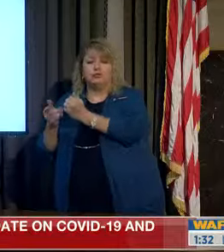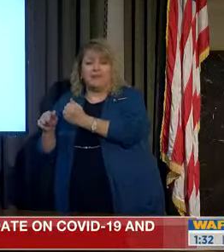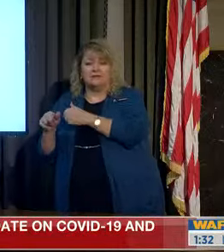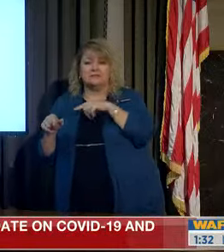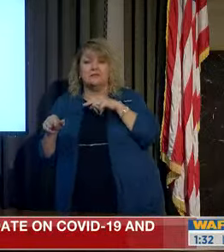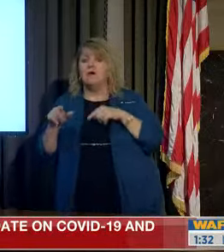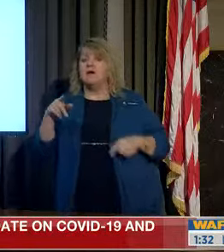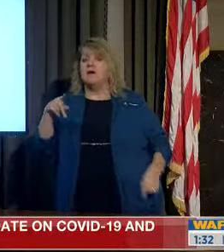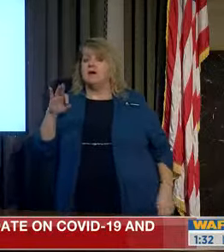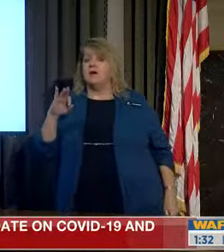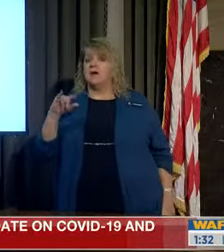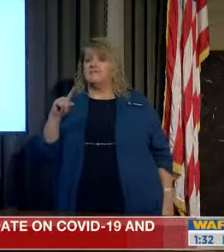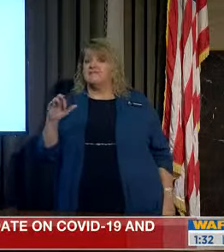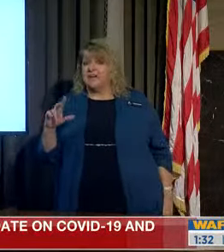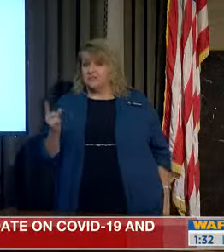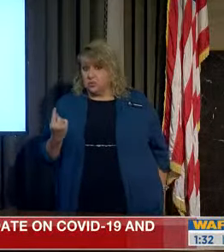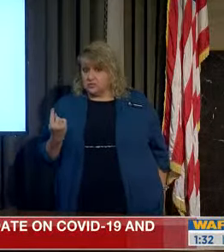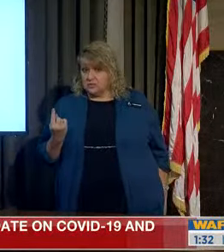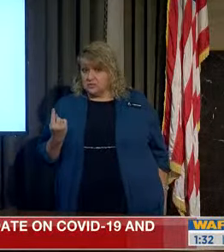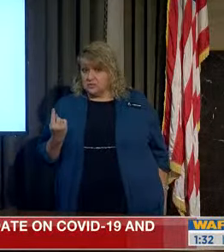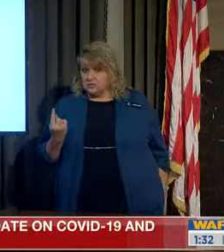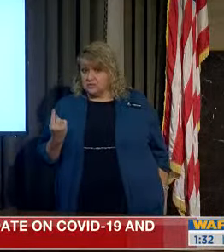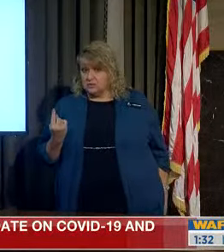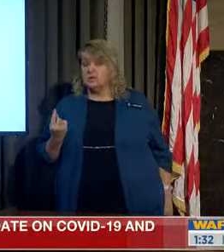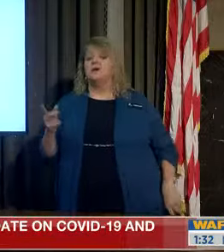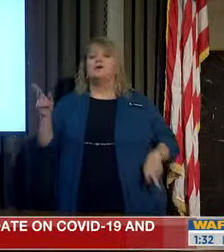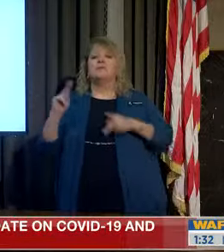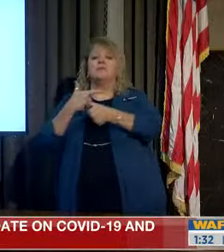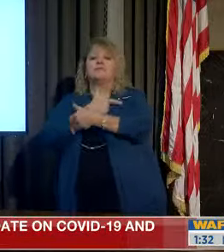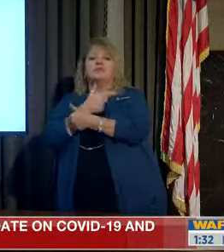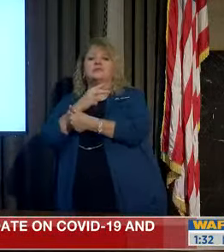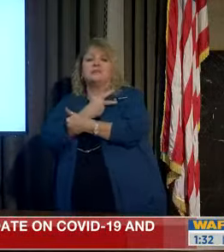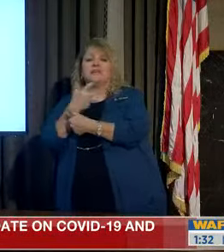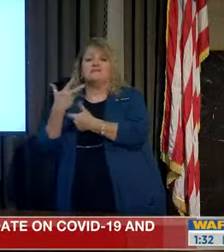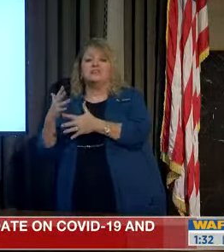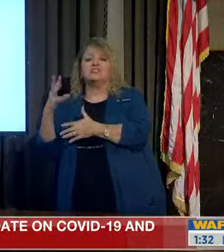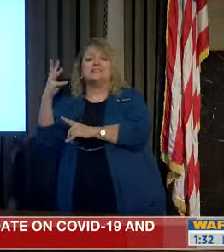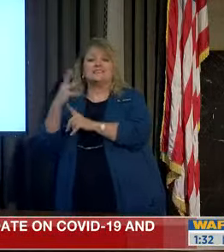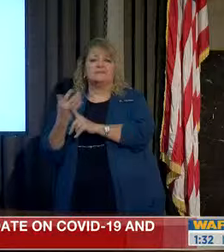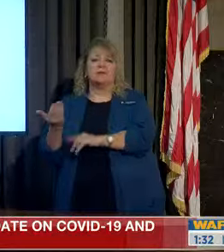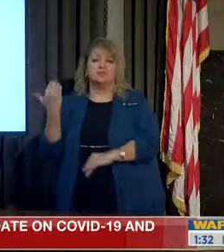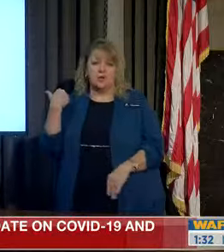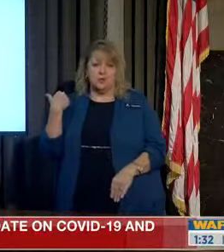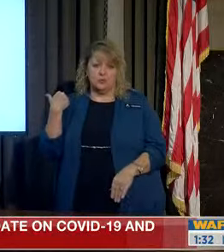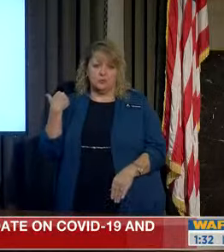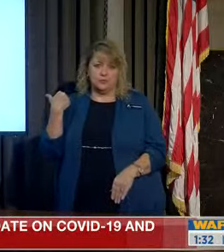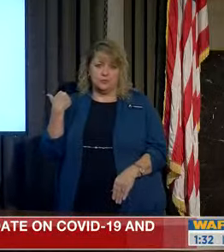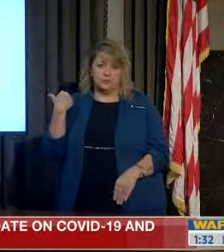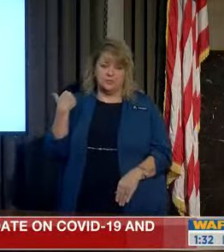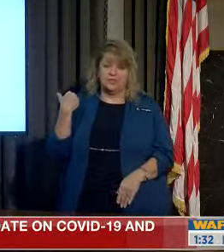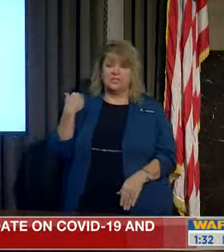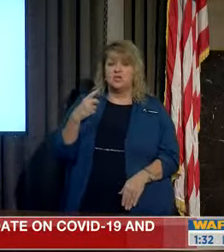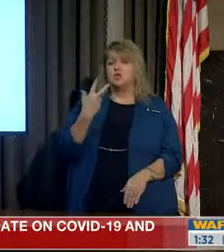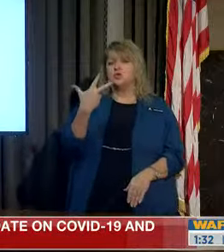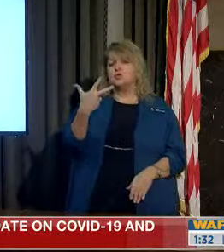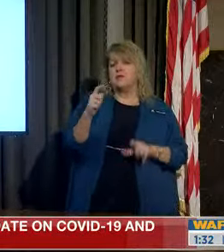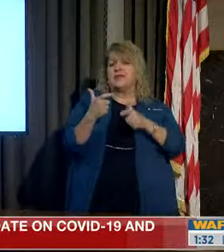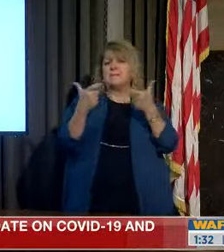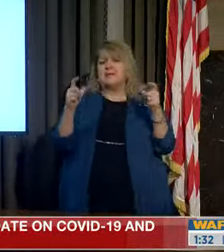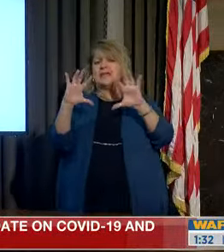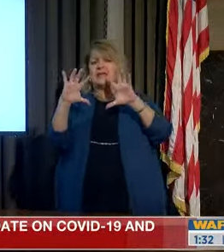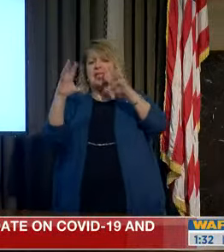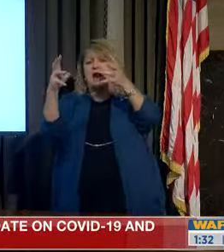Pfizer and just for people who got their 2 doses at least 6 months ago. There are three big categories of people